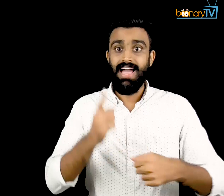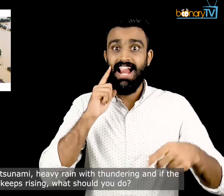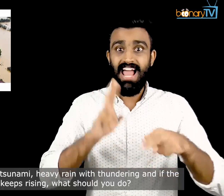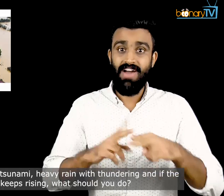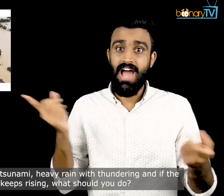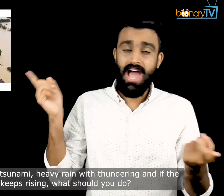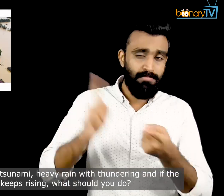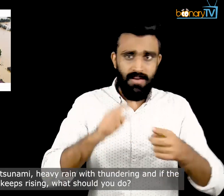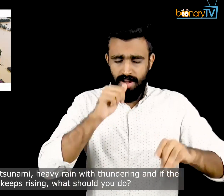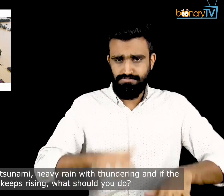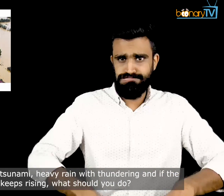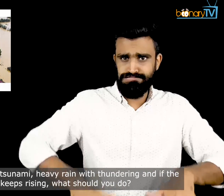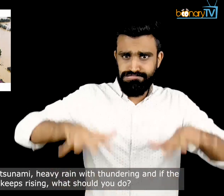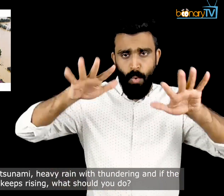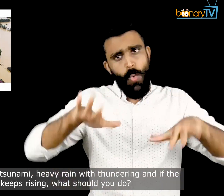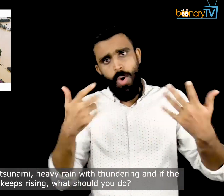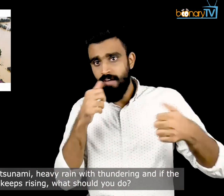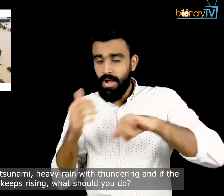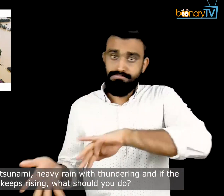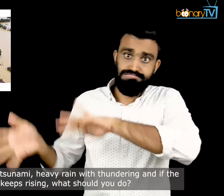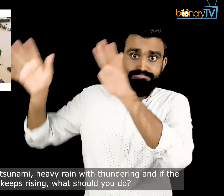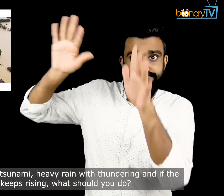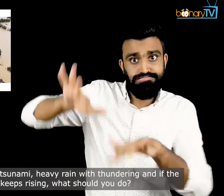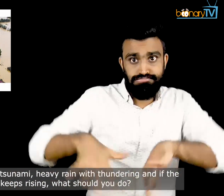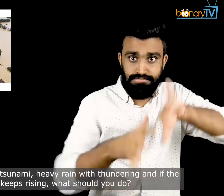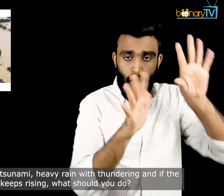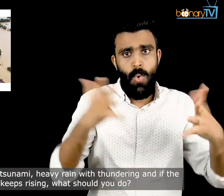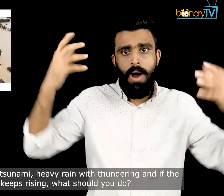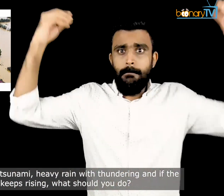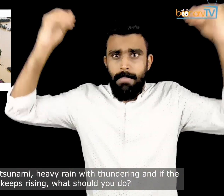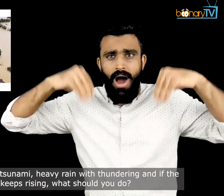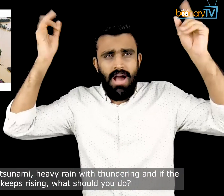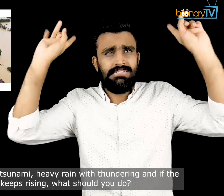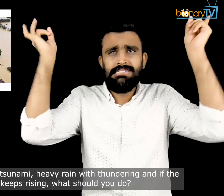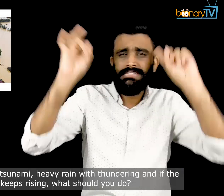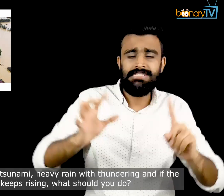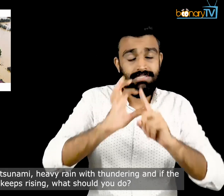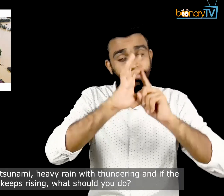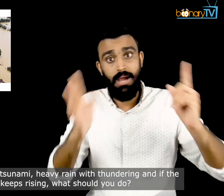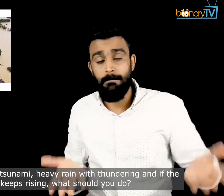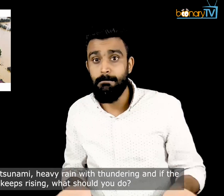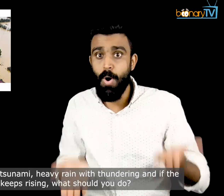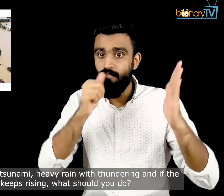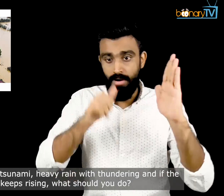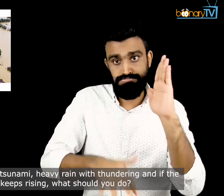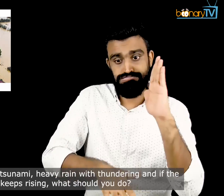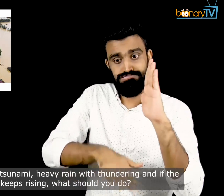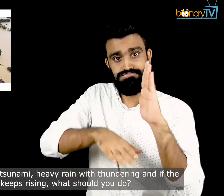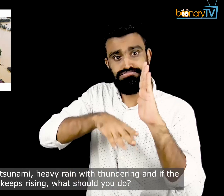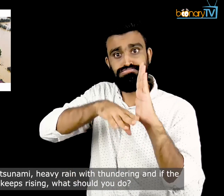If there's a flood, tsunami, heavy rain with thundering, and if the water keeps rising,